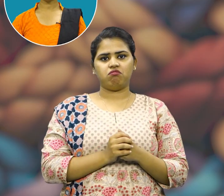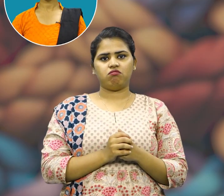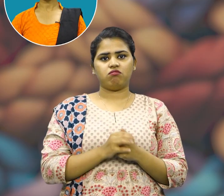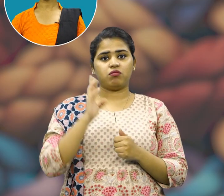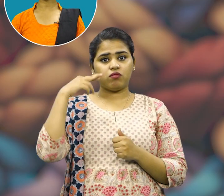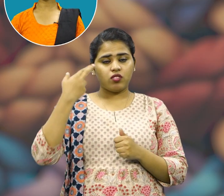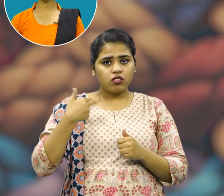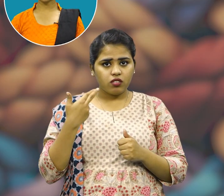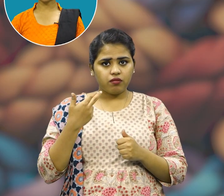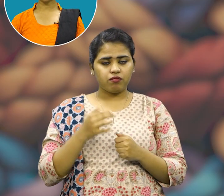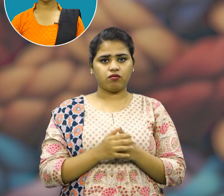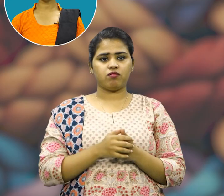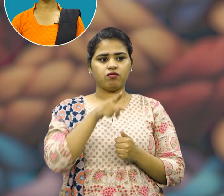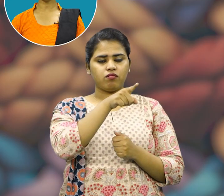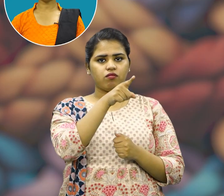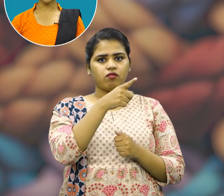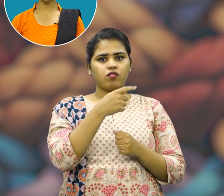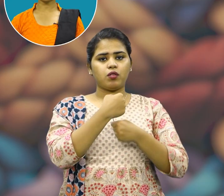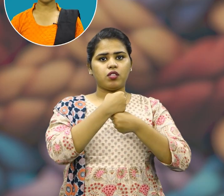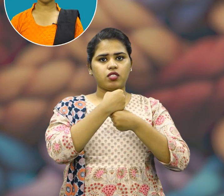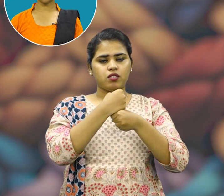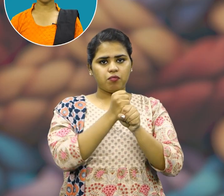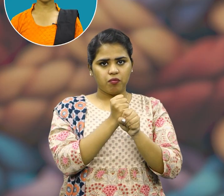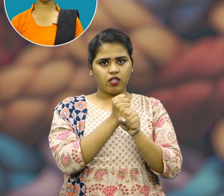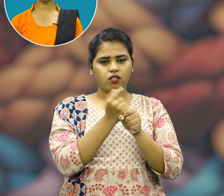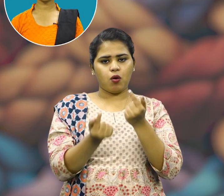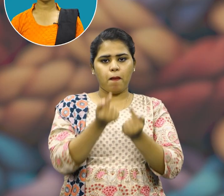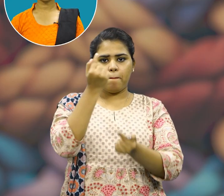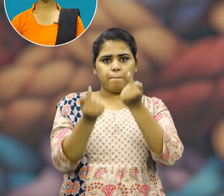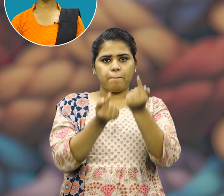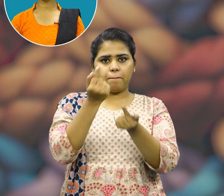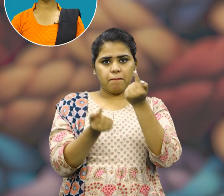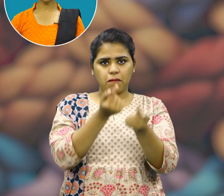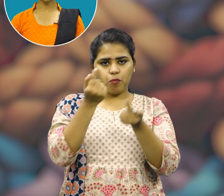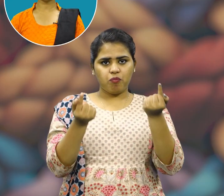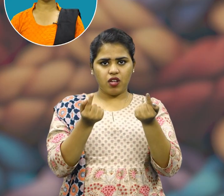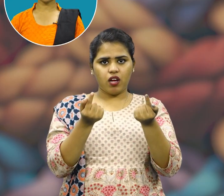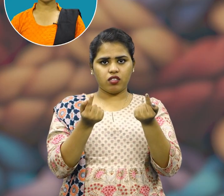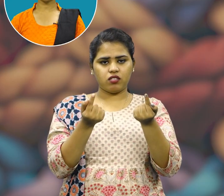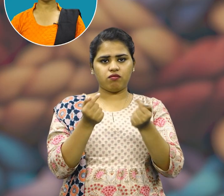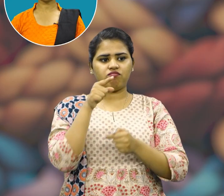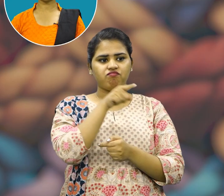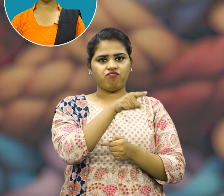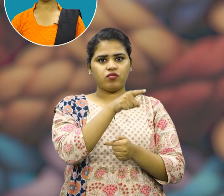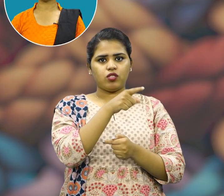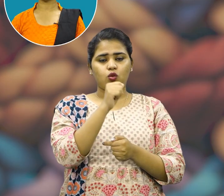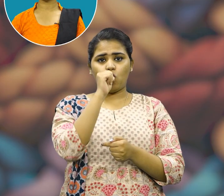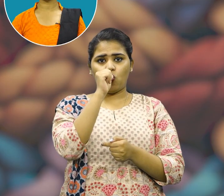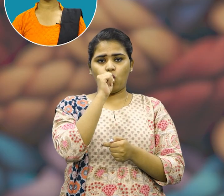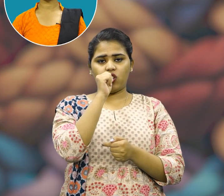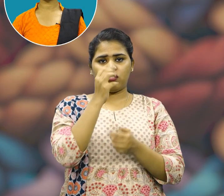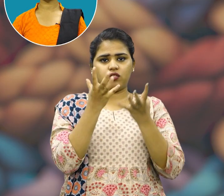because as it is made up from plant cellulose, it absorbs water easily.